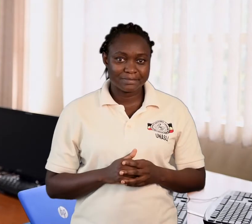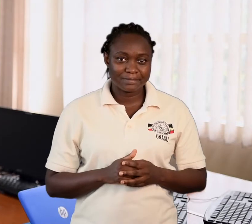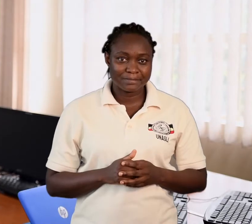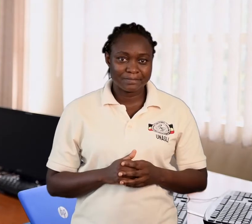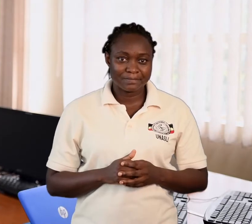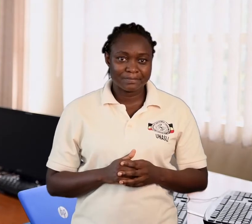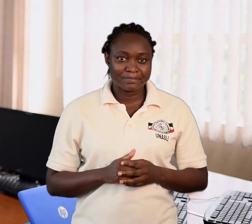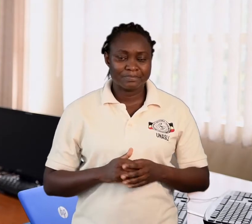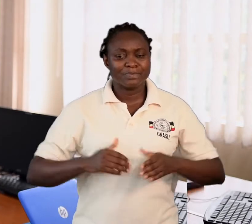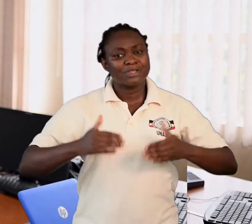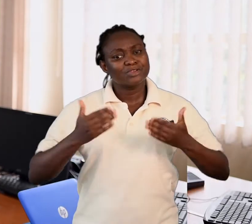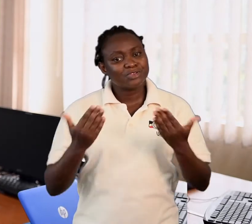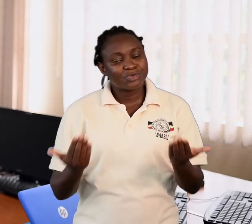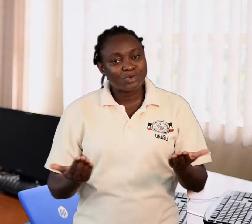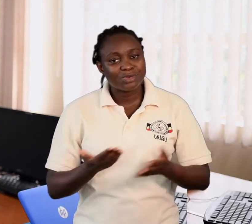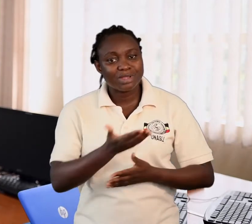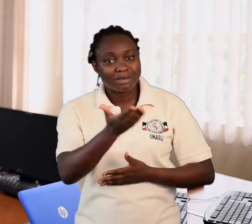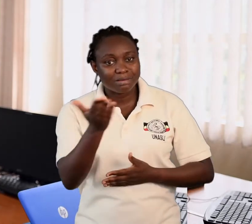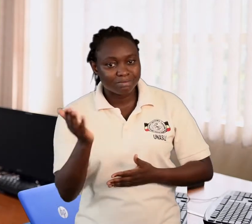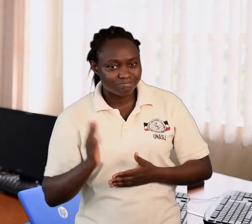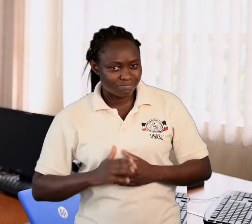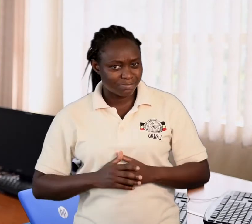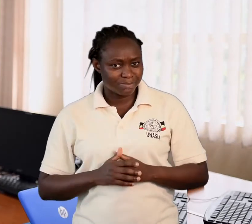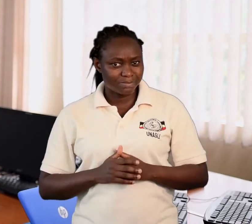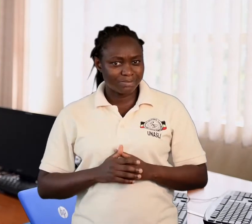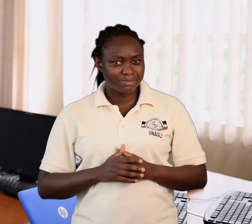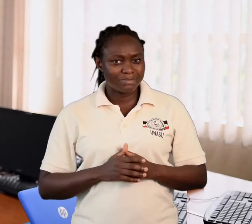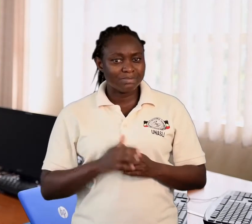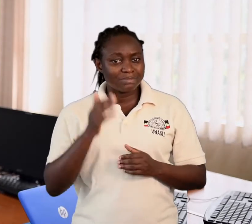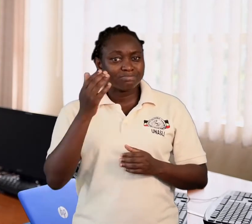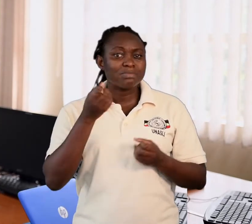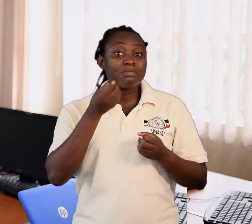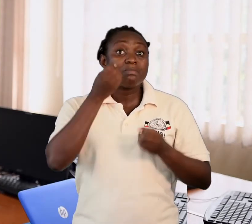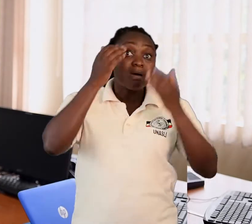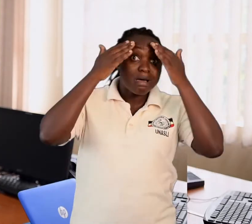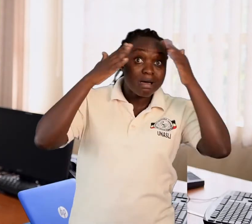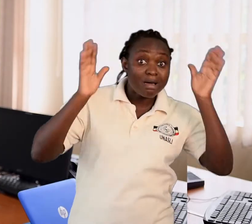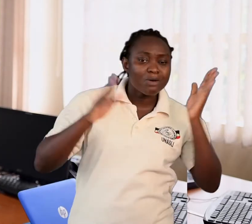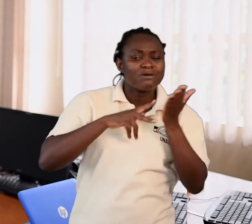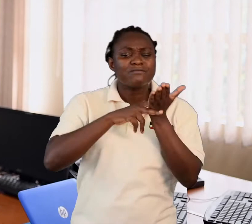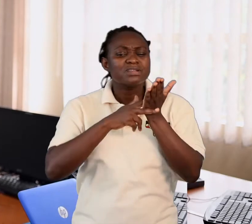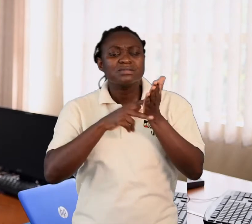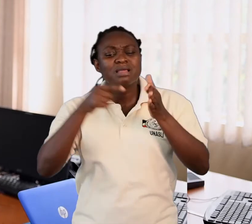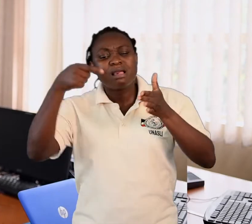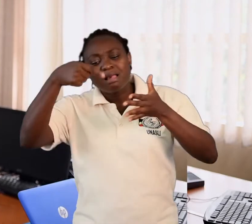At this point, dear learner, do you know what physics is all about?